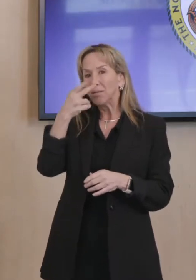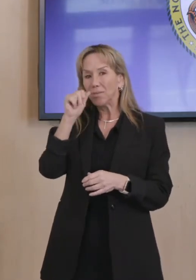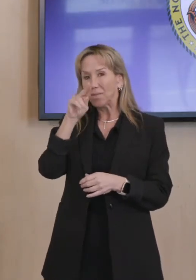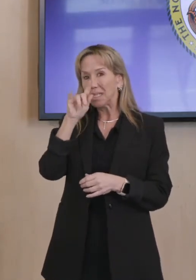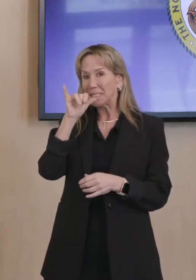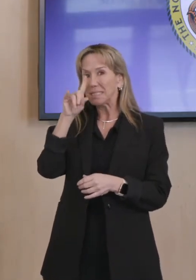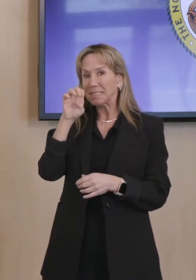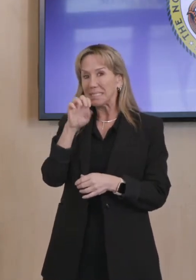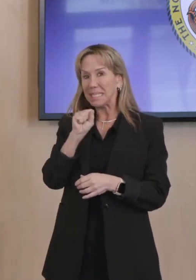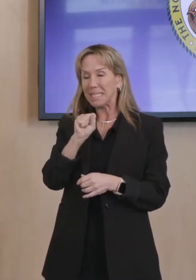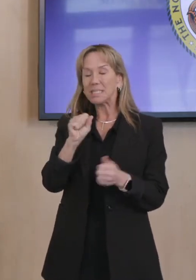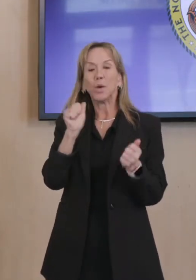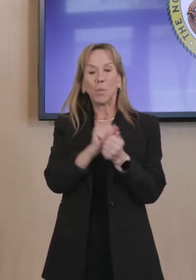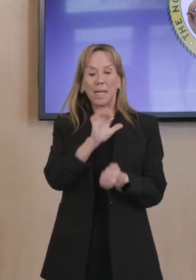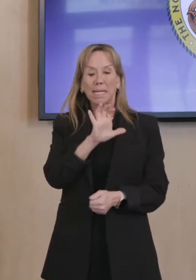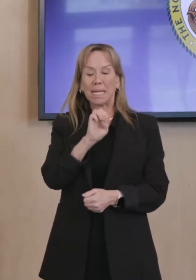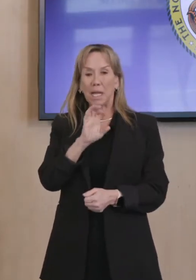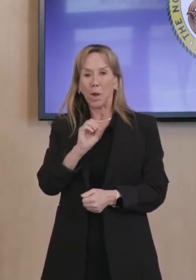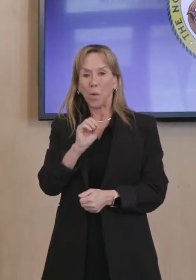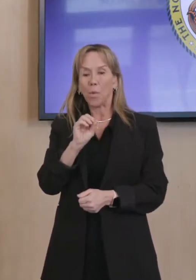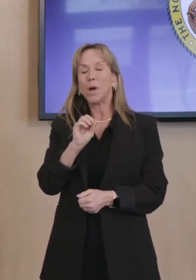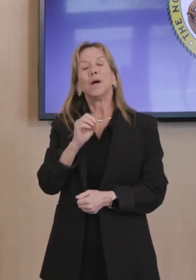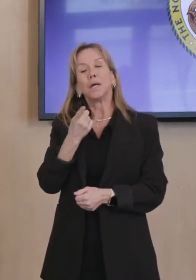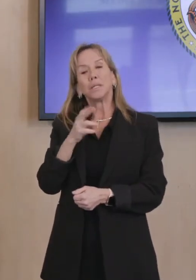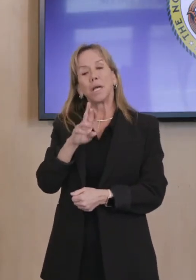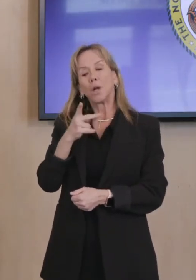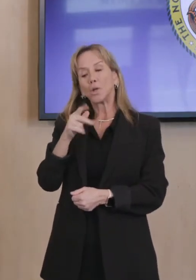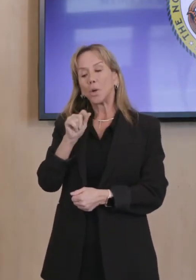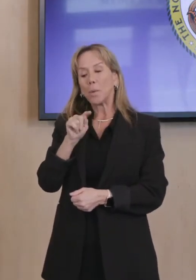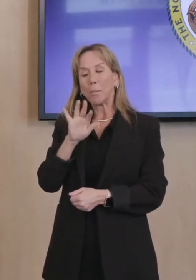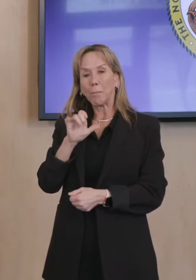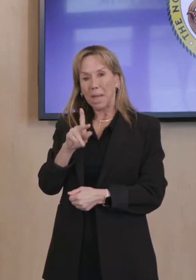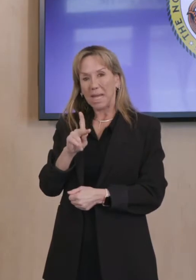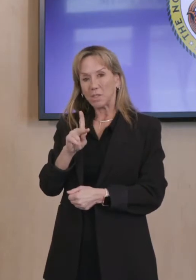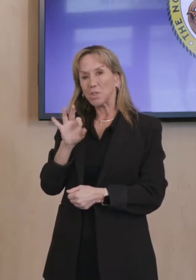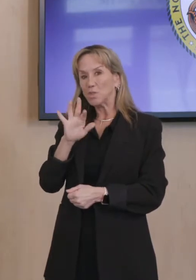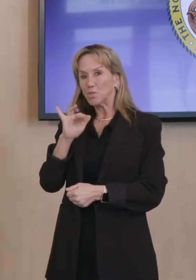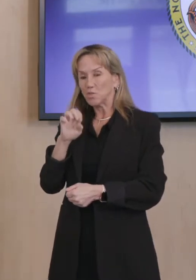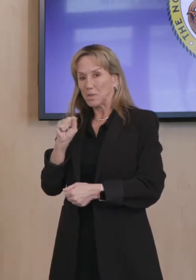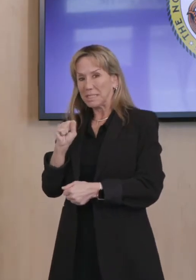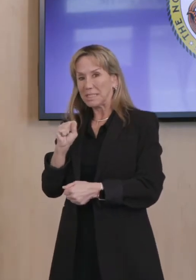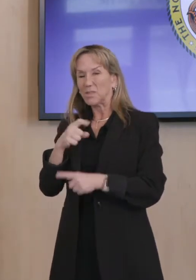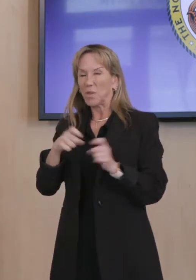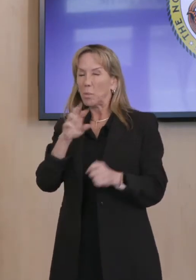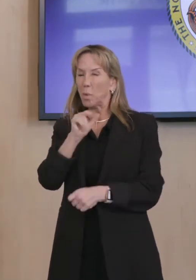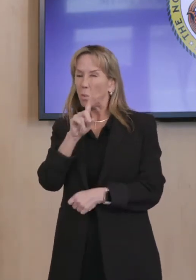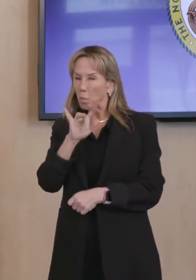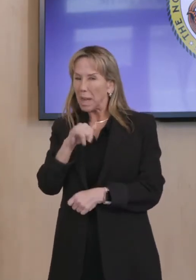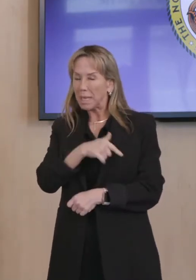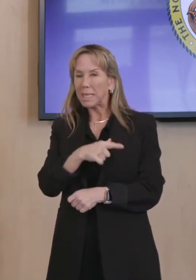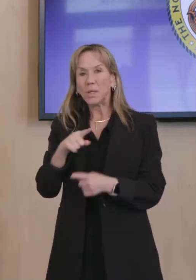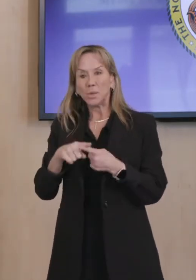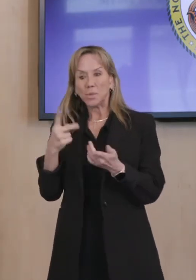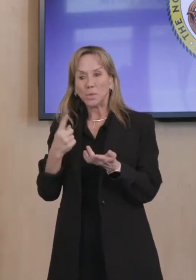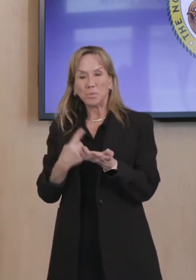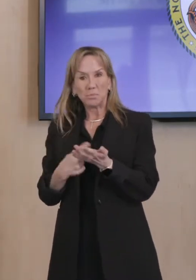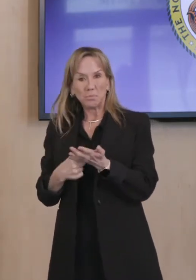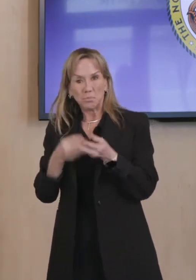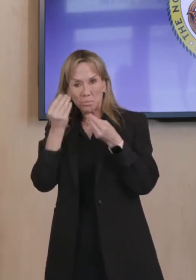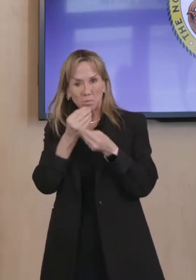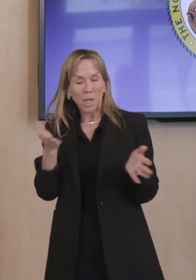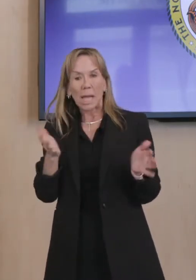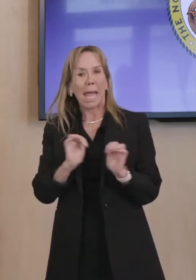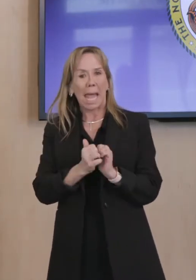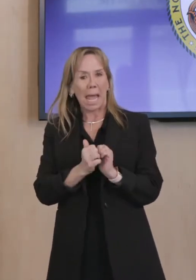along with the CEO, Dr. Patrick Frias of Rady, to talk about a series of efforts that are being taken to raise the